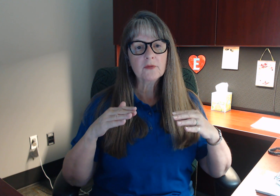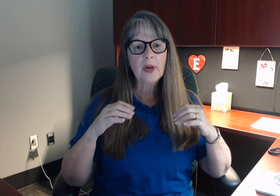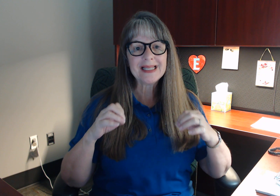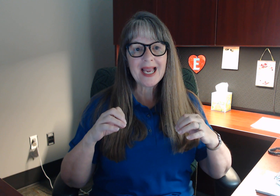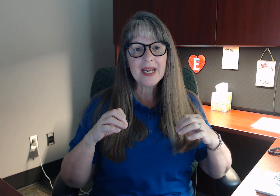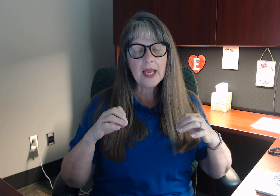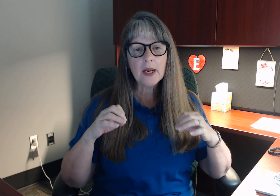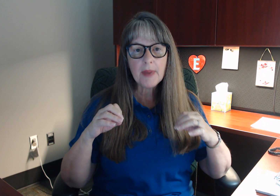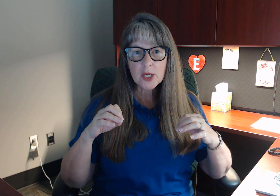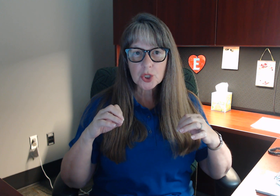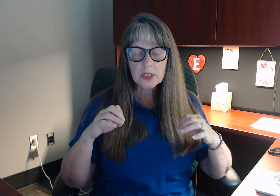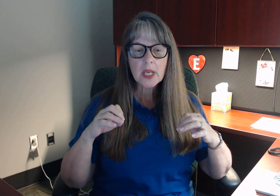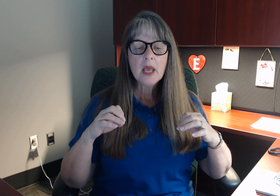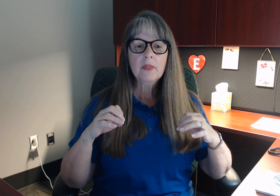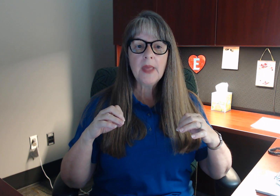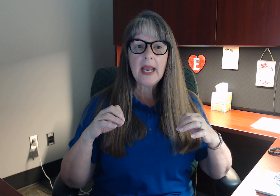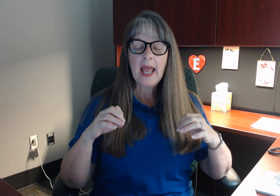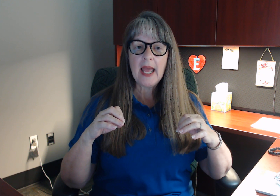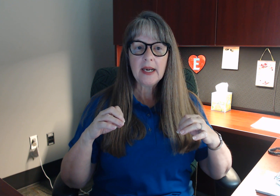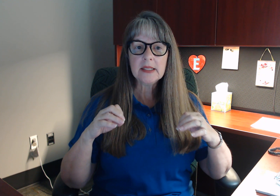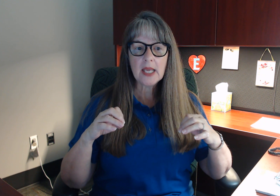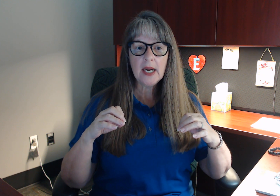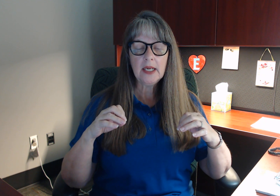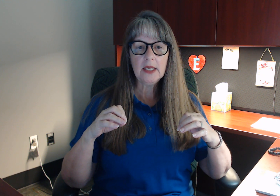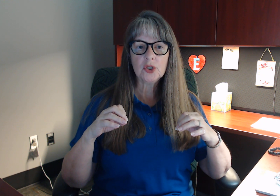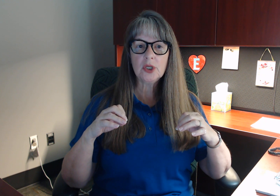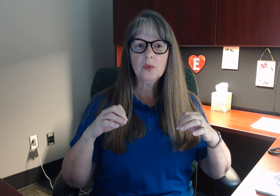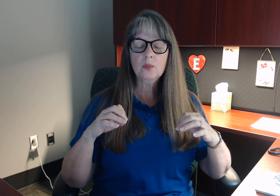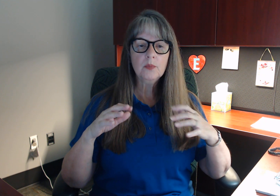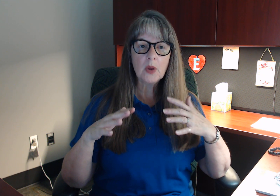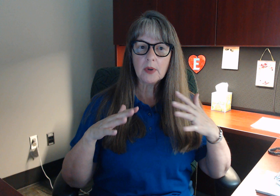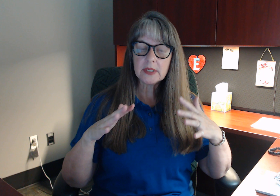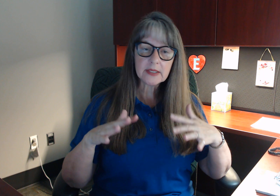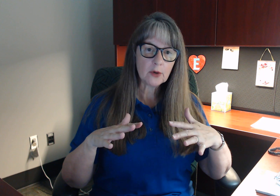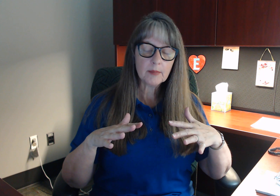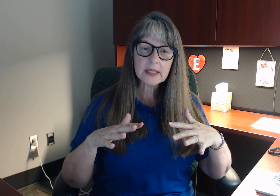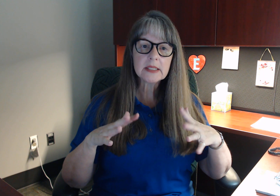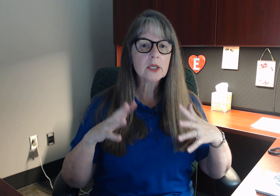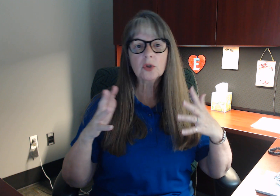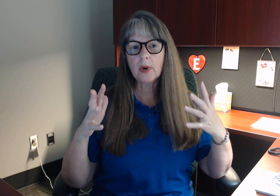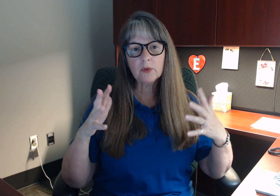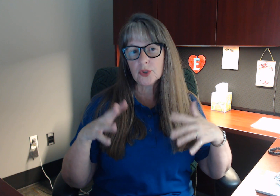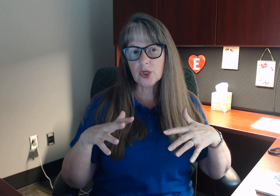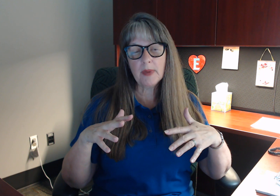for anxiety, I had a patient that had anxiety, and they wanted to cut down her medicine or whatever, or change her